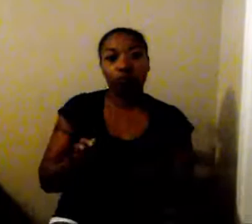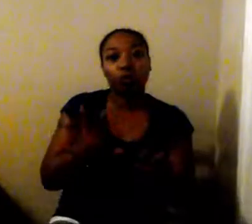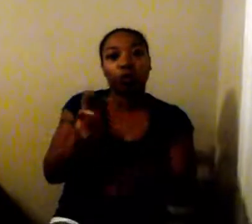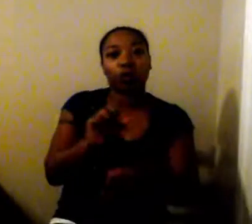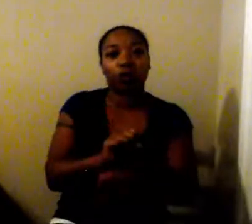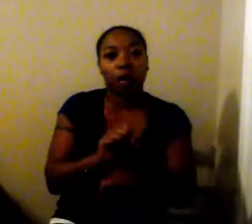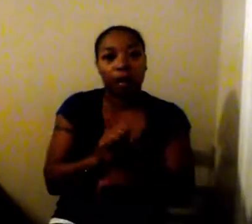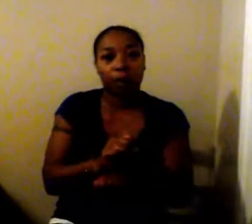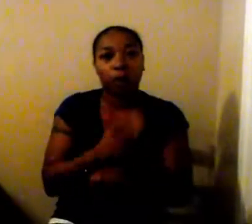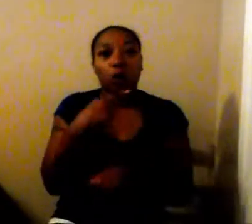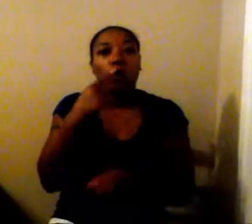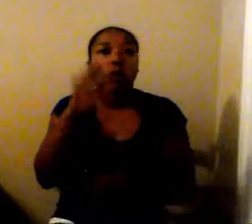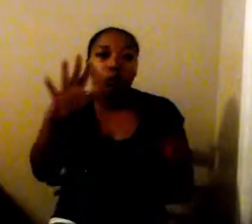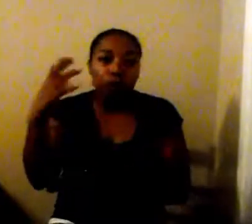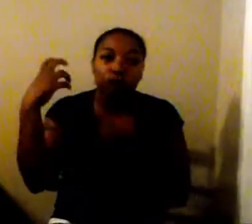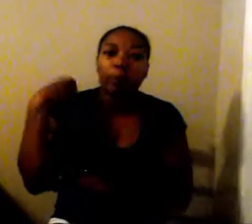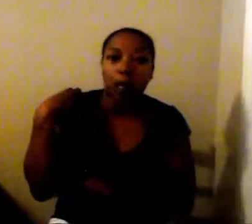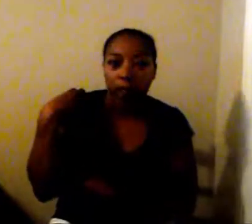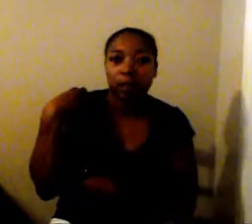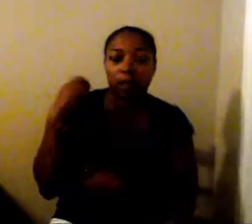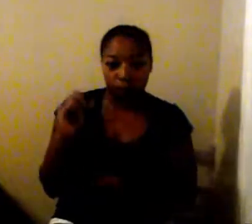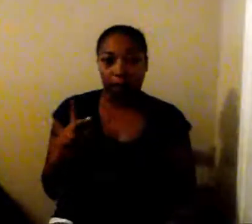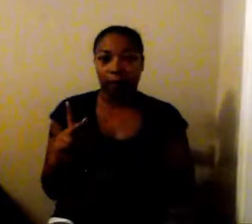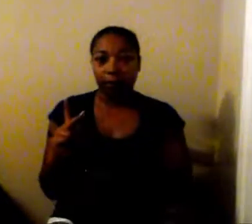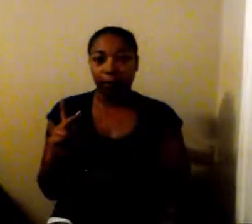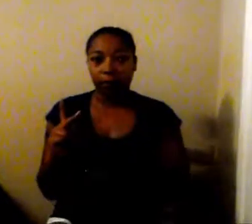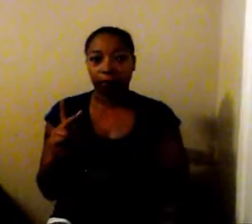doing your job? Who was your boss, okay?